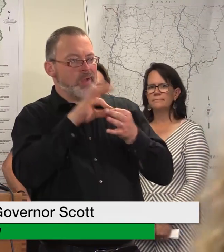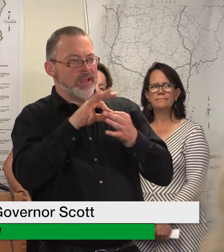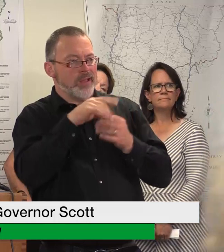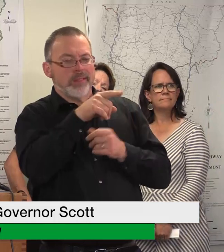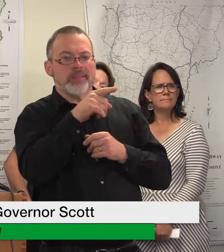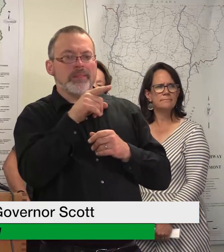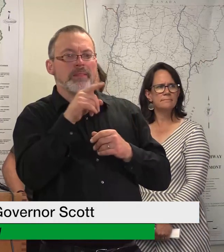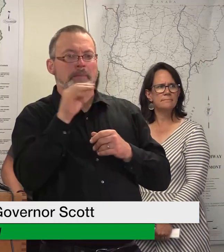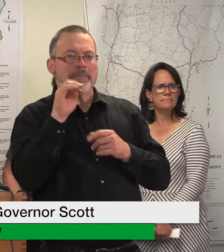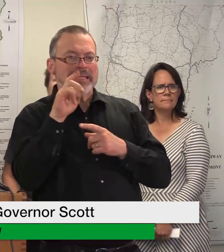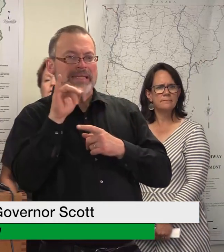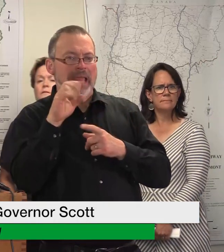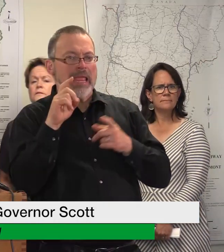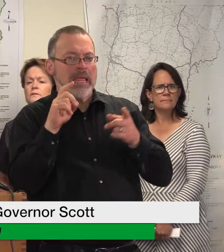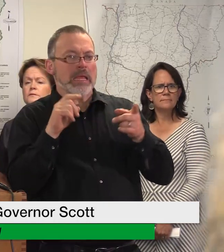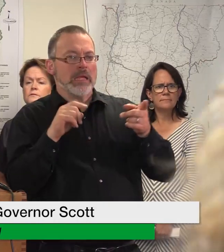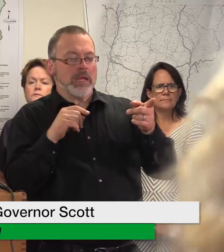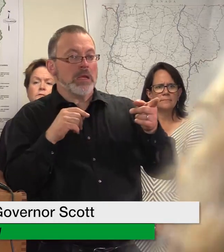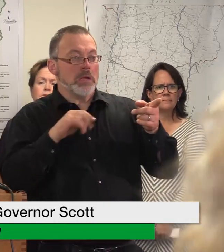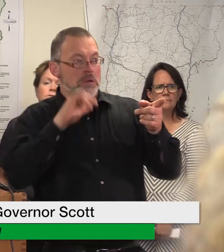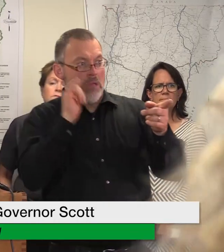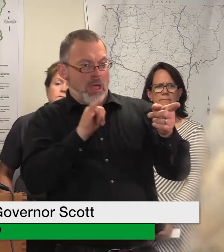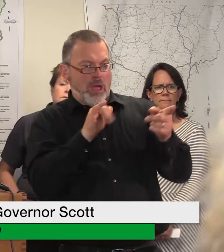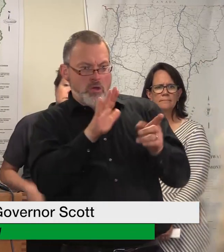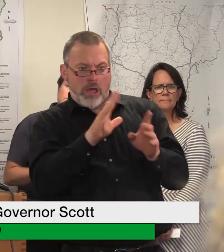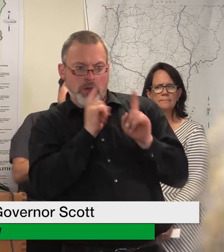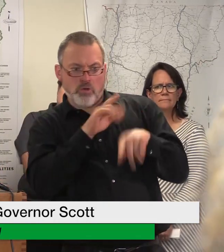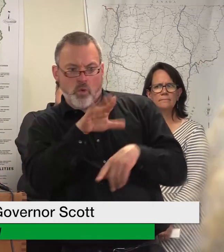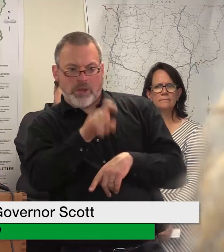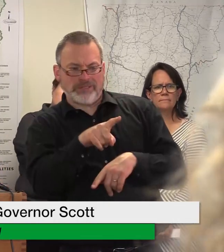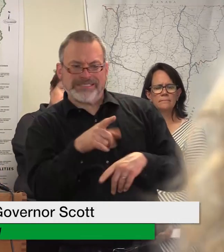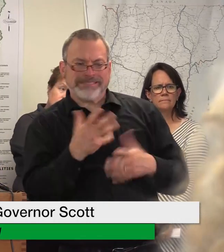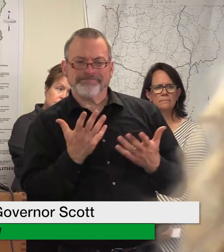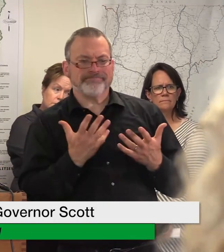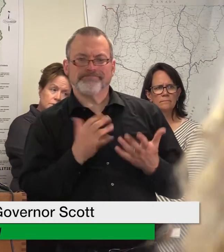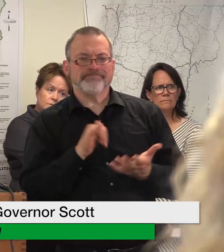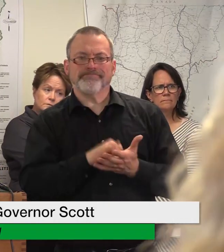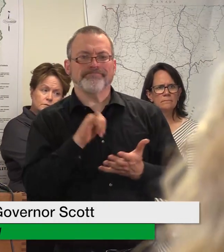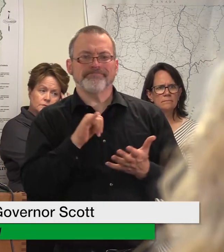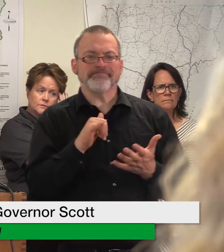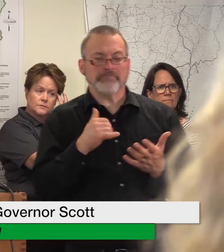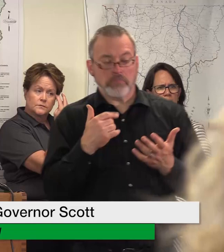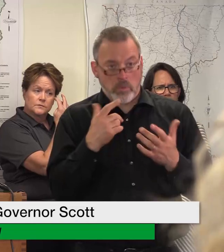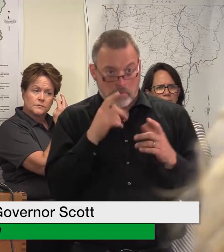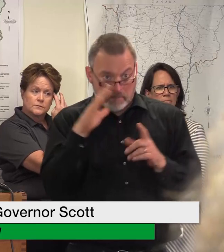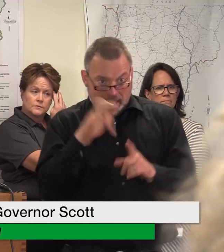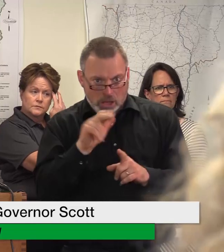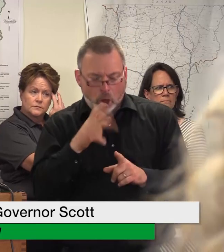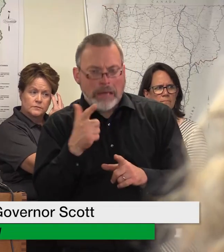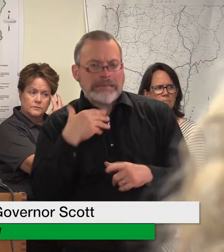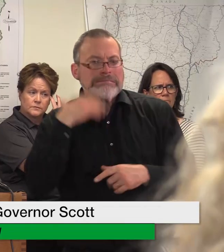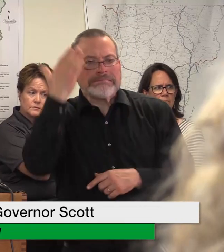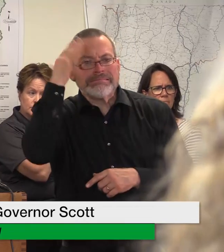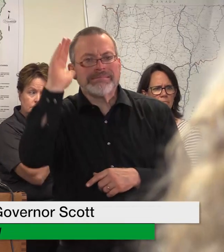I am on the line. I'll have to get back to you on that one. Okay. What about the date? What I'll get back to you specifically is the date that will be extended through.